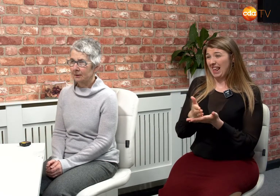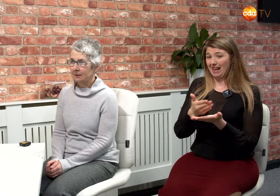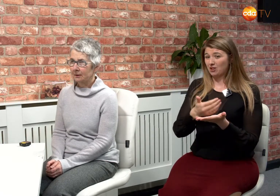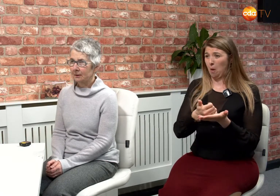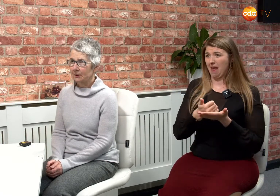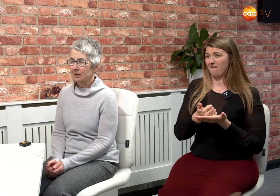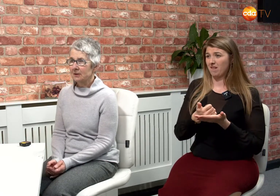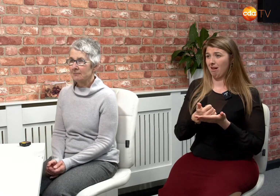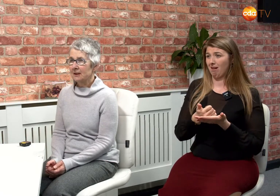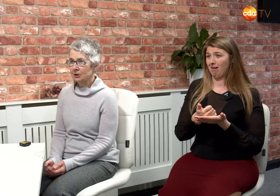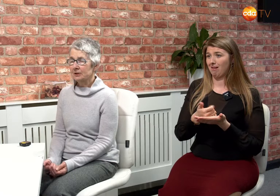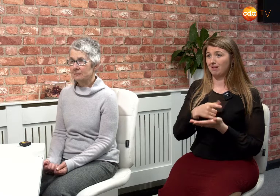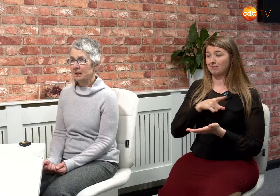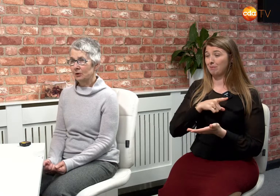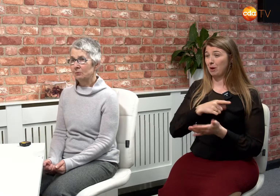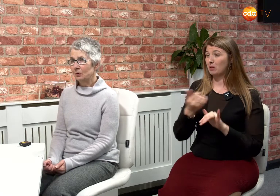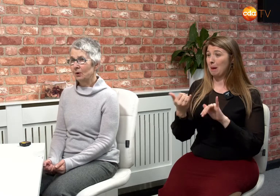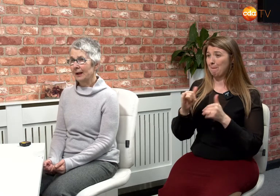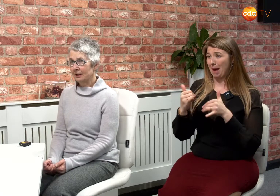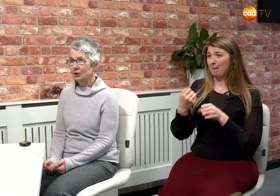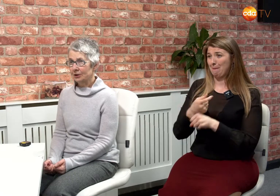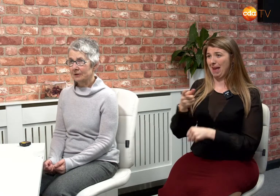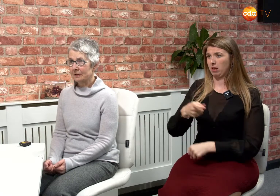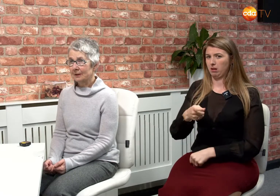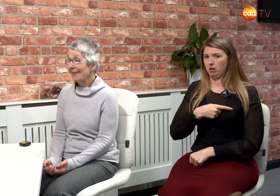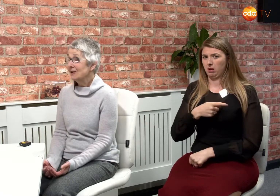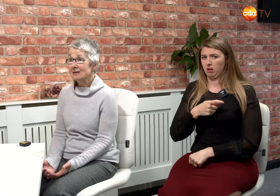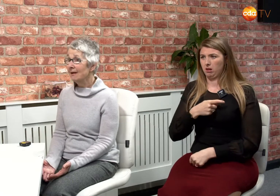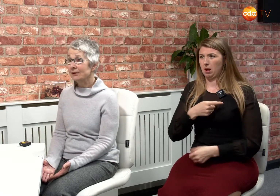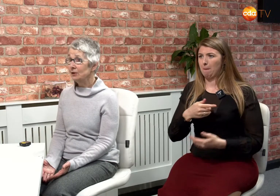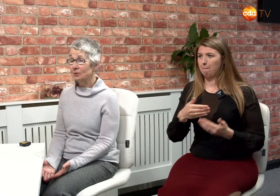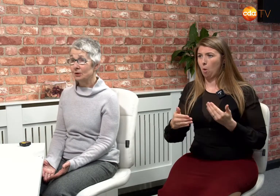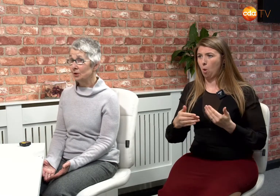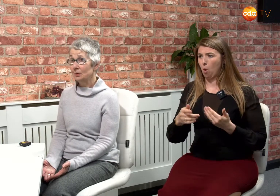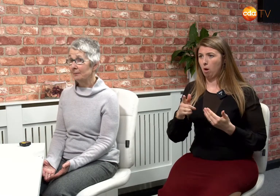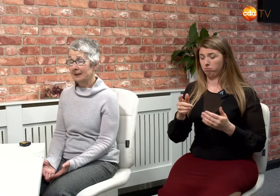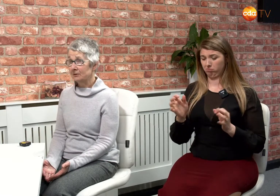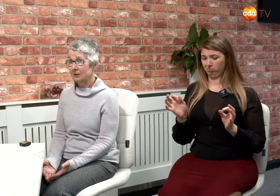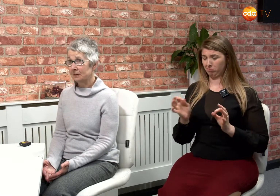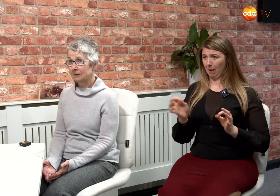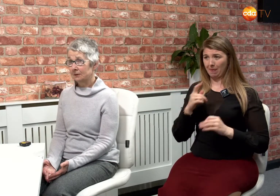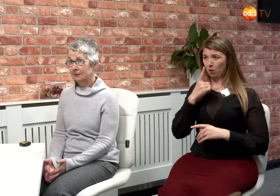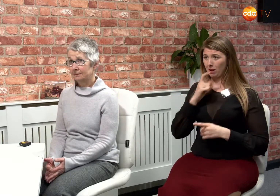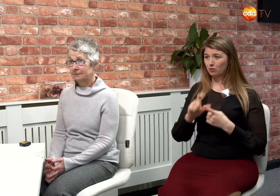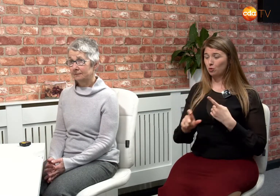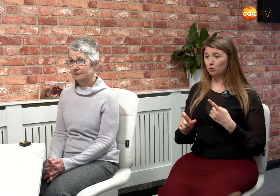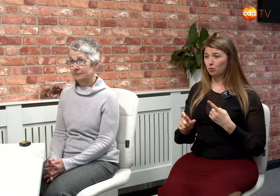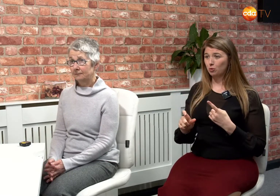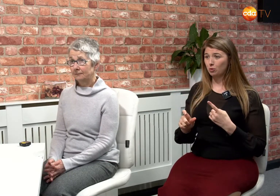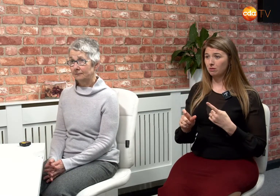help, because it might just make you more anxious and there's nothing you can do about it.